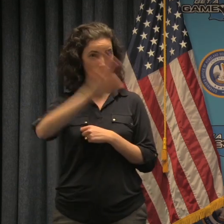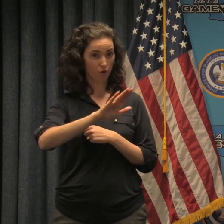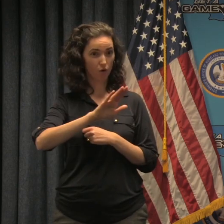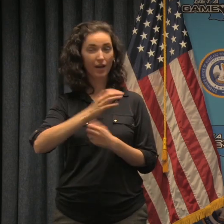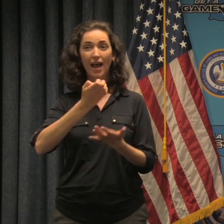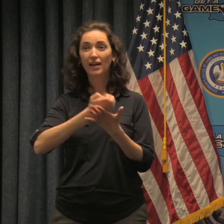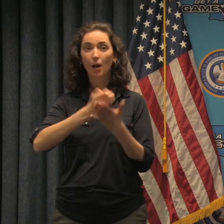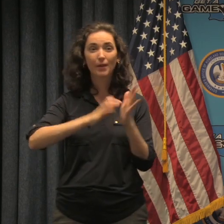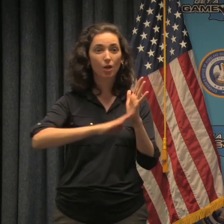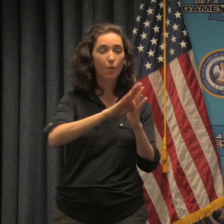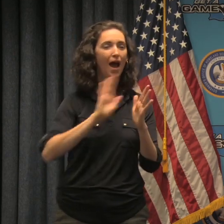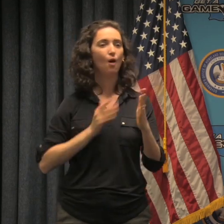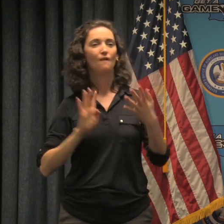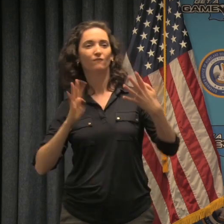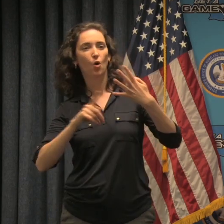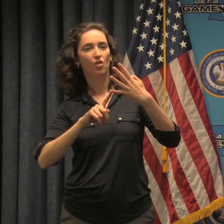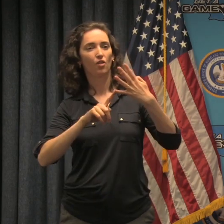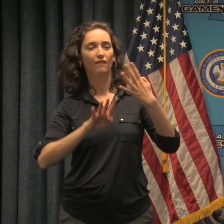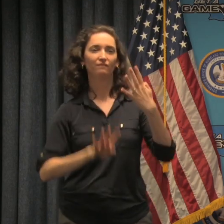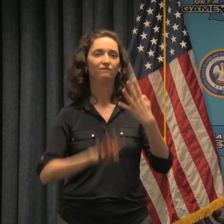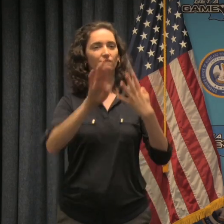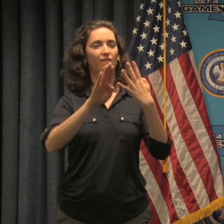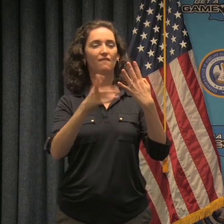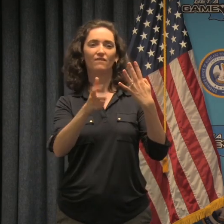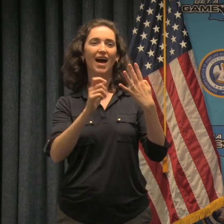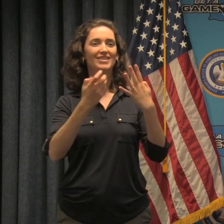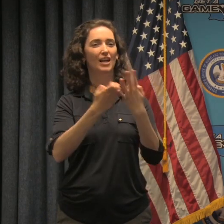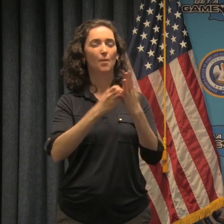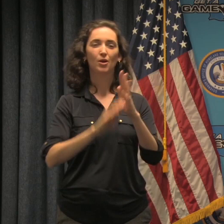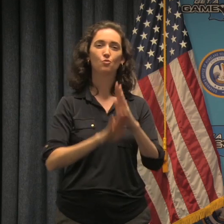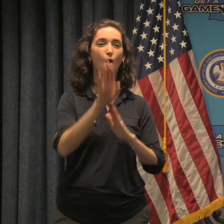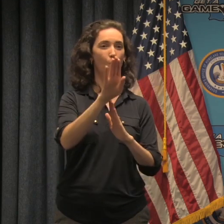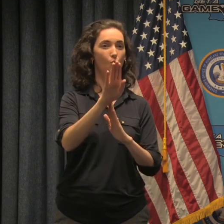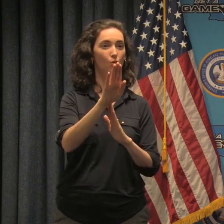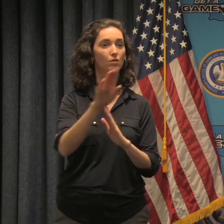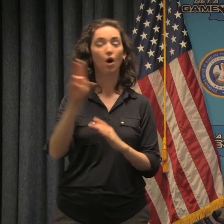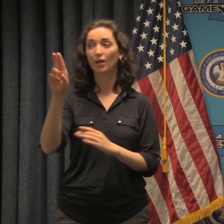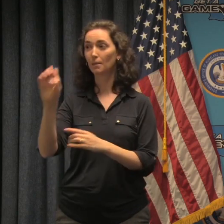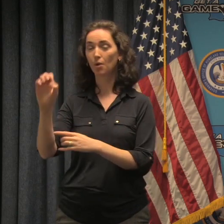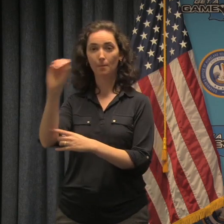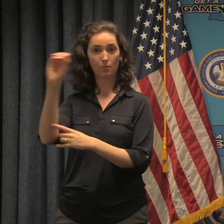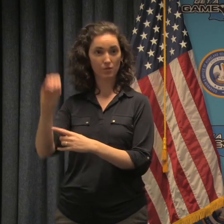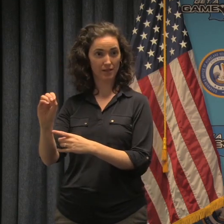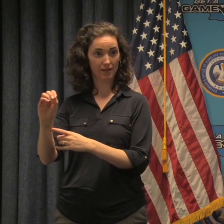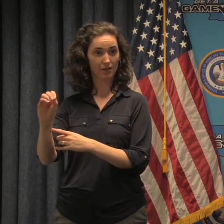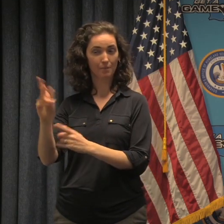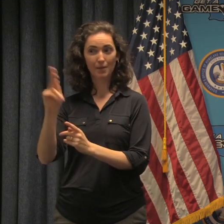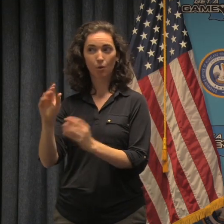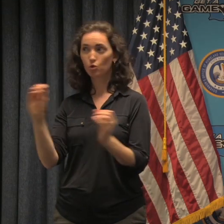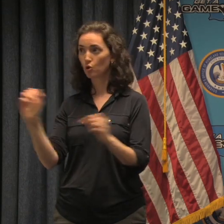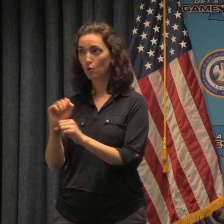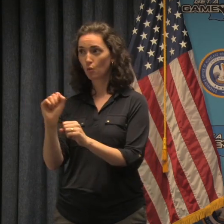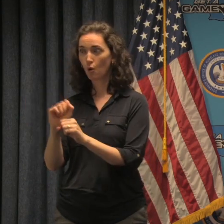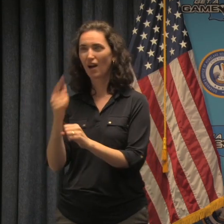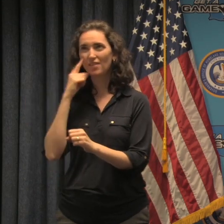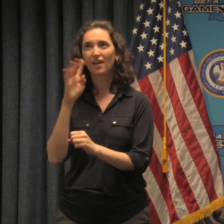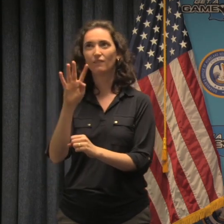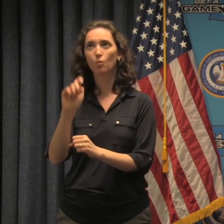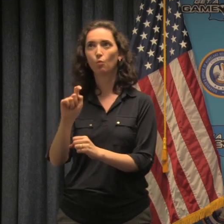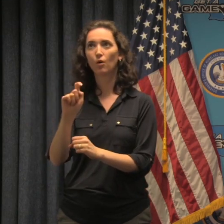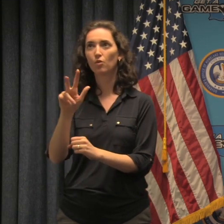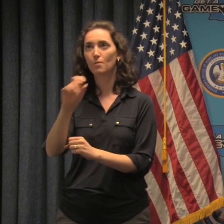hit, we had unemployment rate for seasonally unadjusted numbers that dropped to 4.3%, I think it